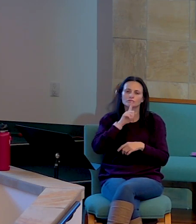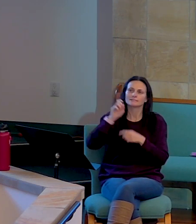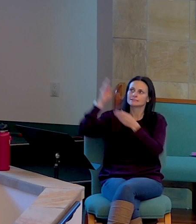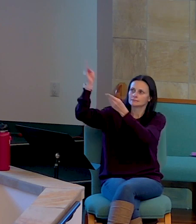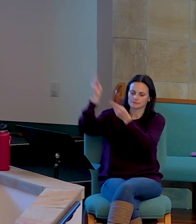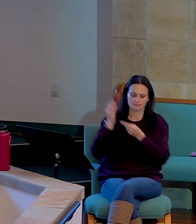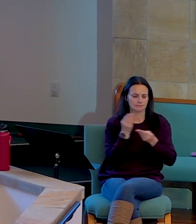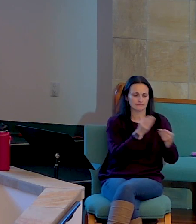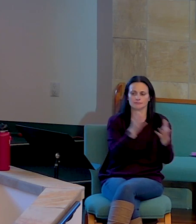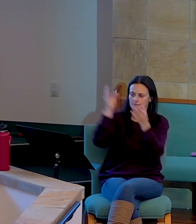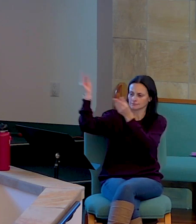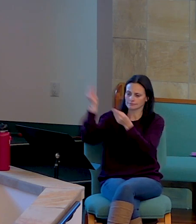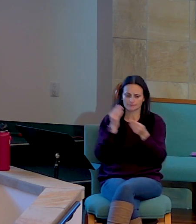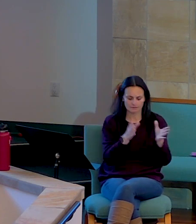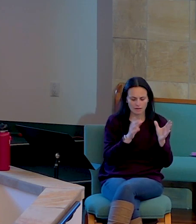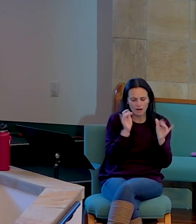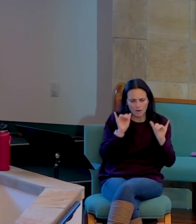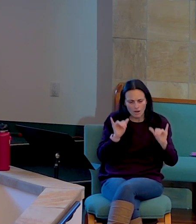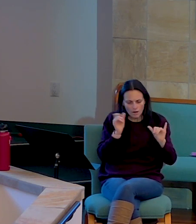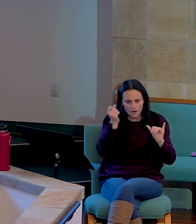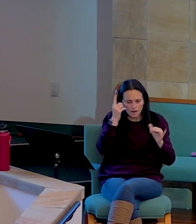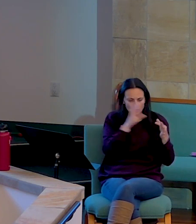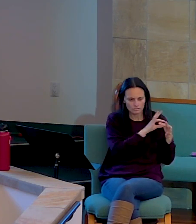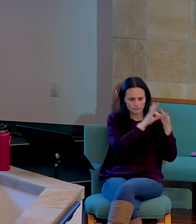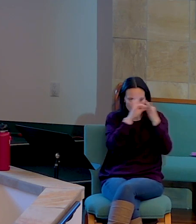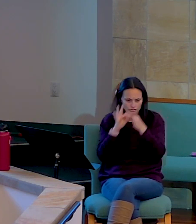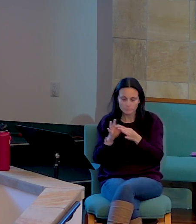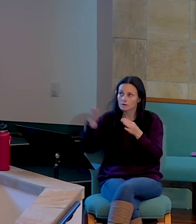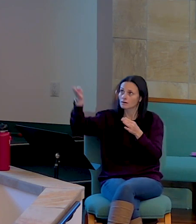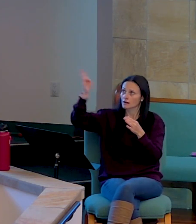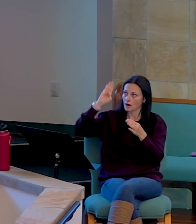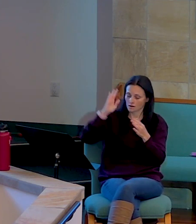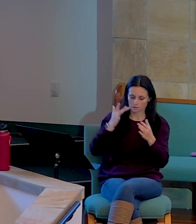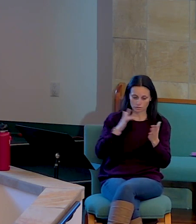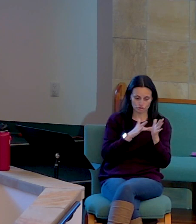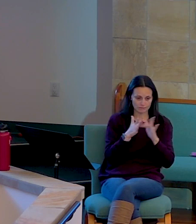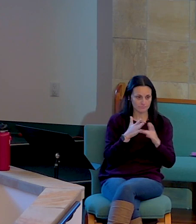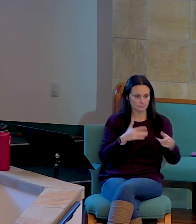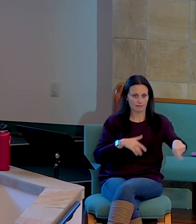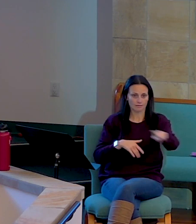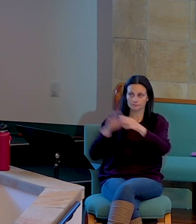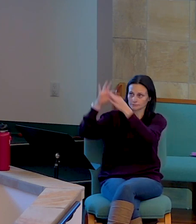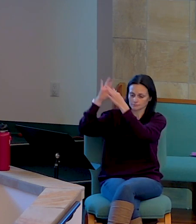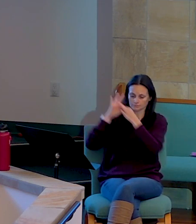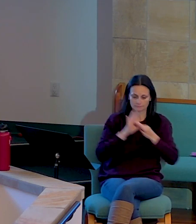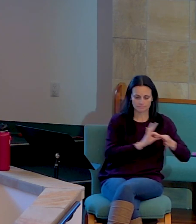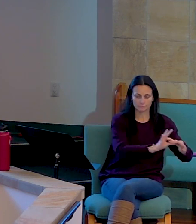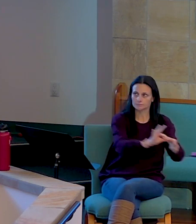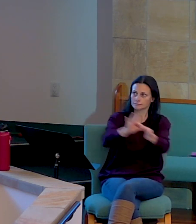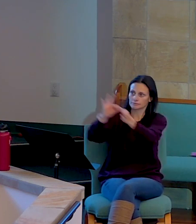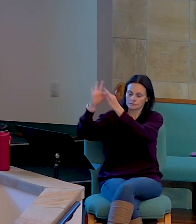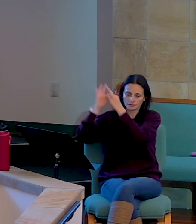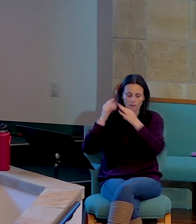of this passage that helps us to understand the relationship between God, Jesus, and us. It is this interconnection that we